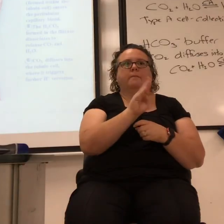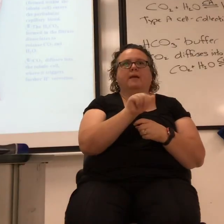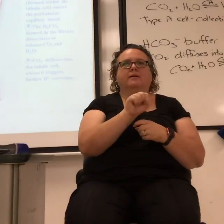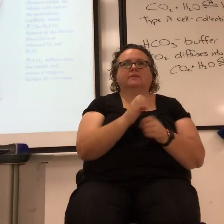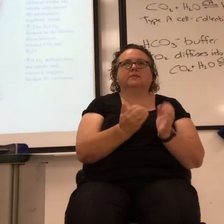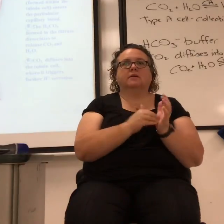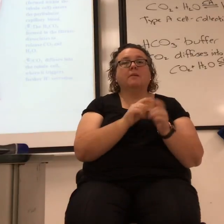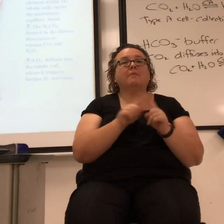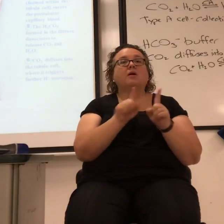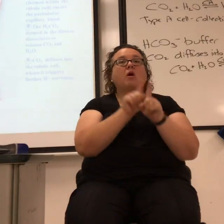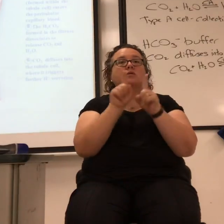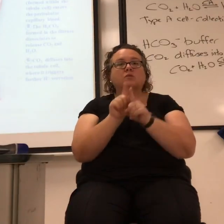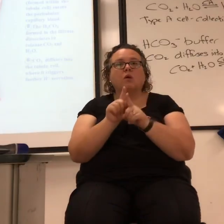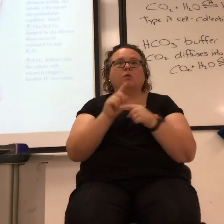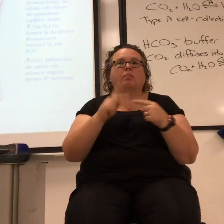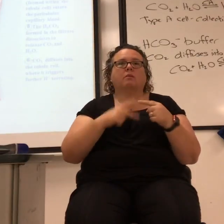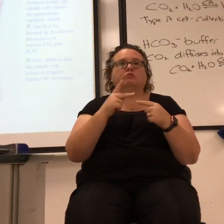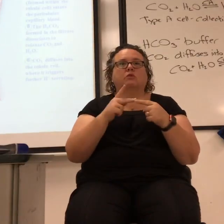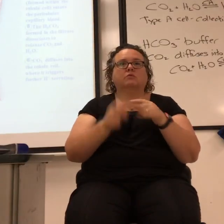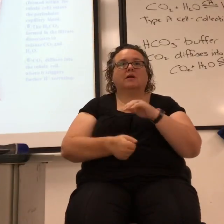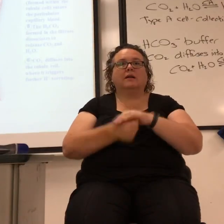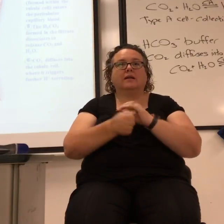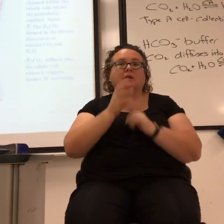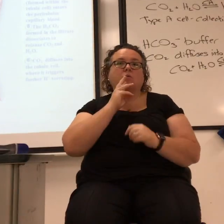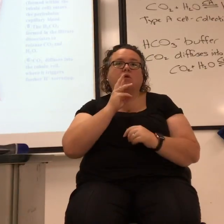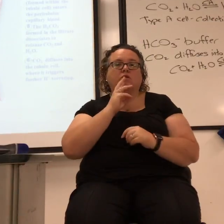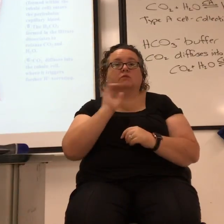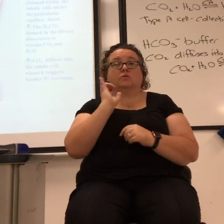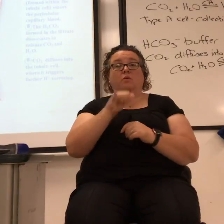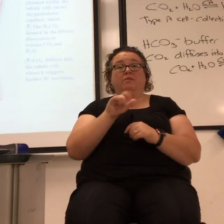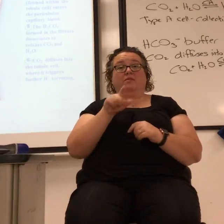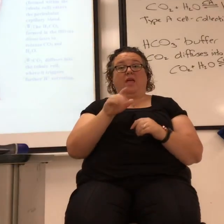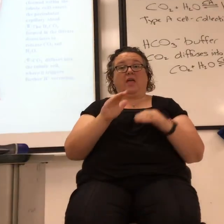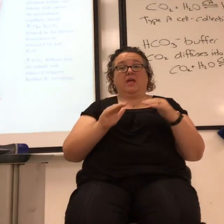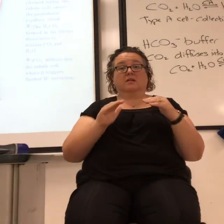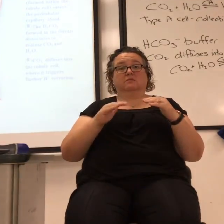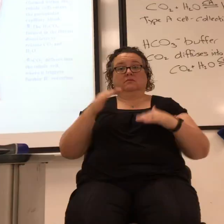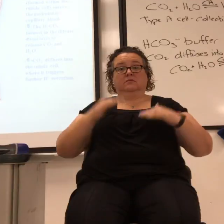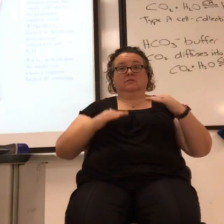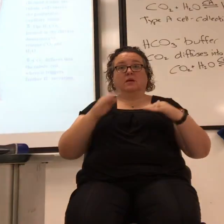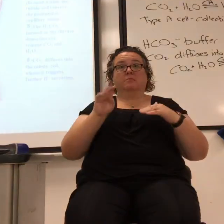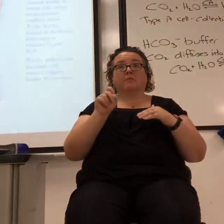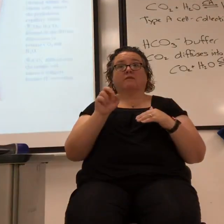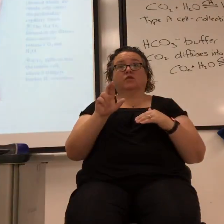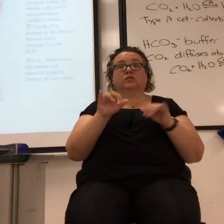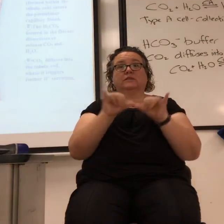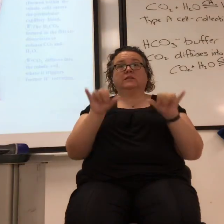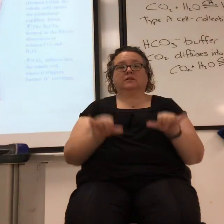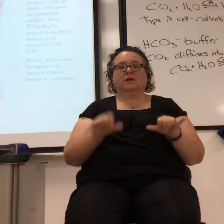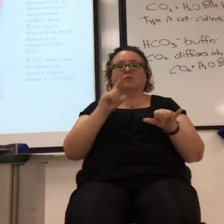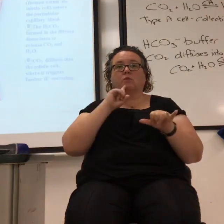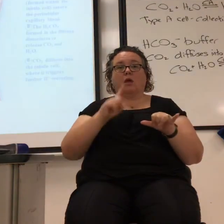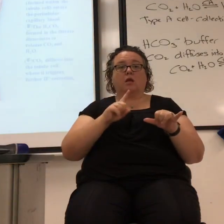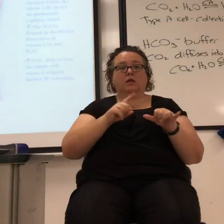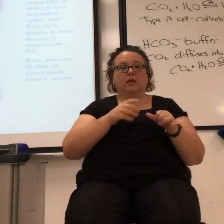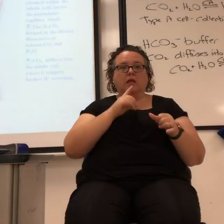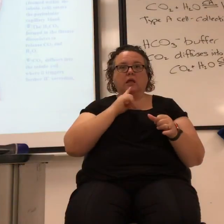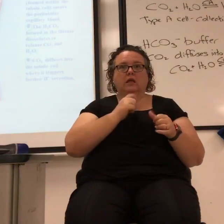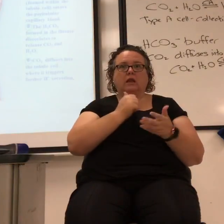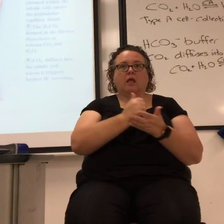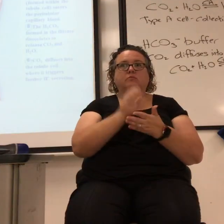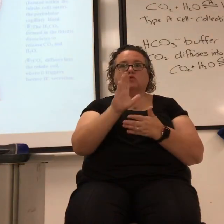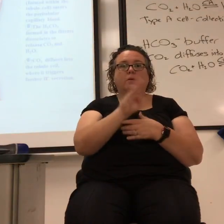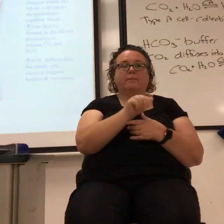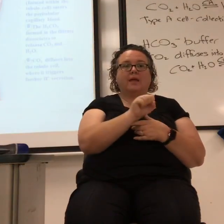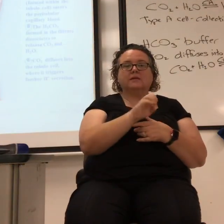the proton hidden in water. So this buffer system, while it replenishes your base, it does not help